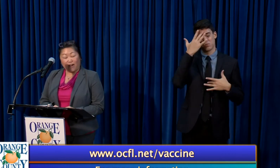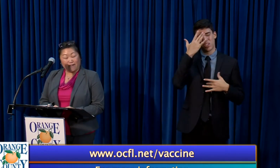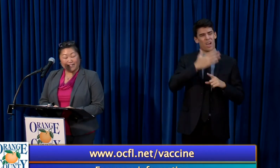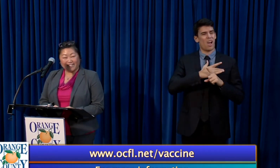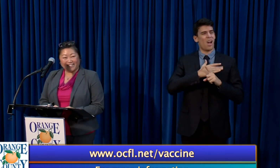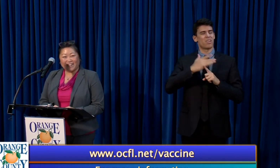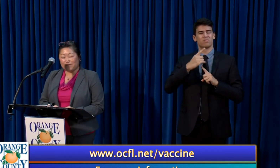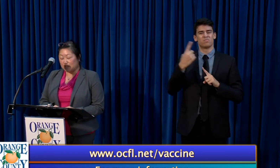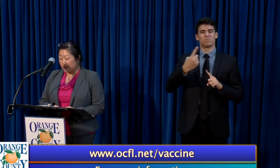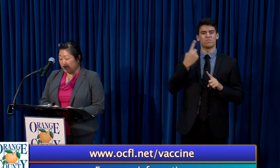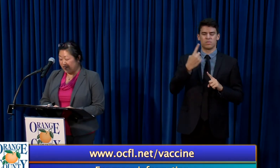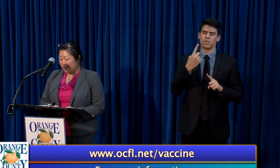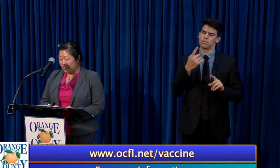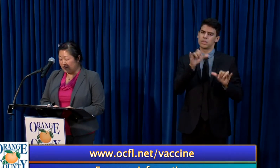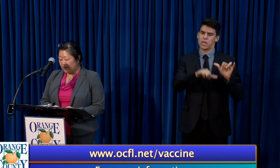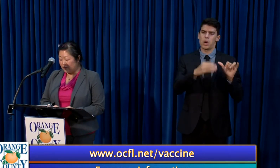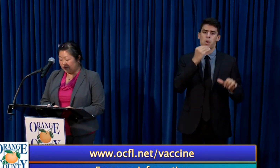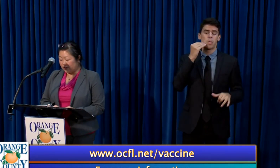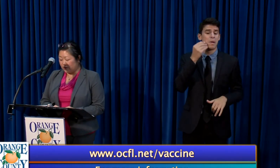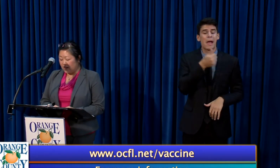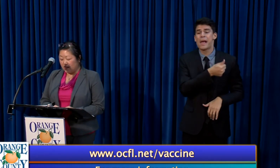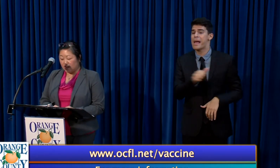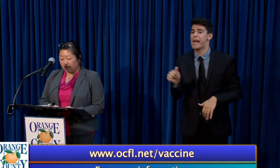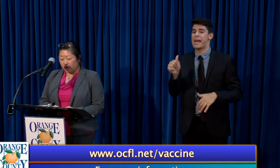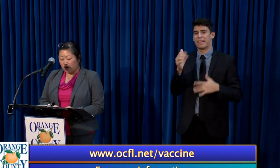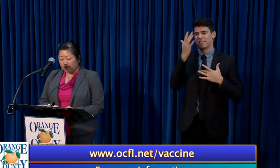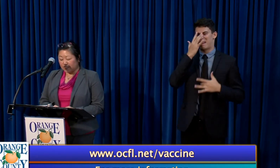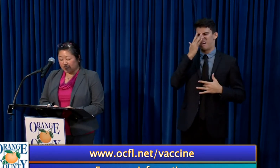any virus, respiratory virus, COVID or flu.